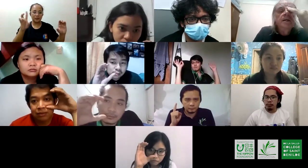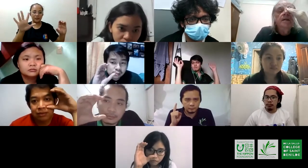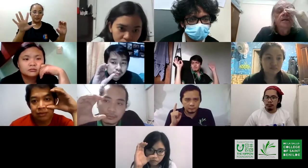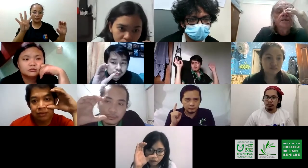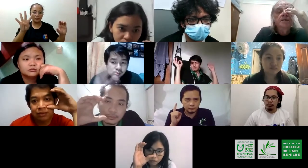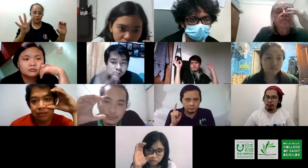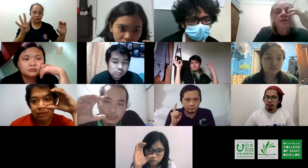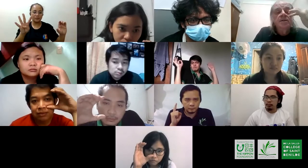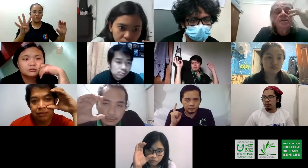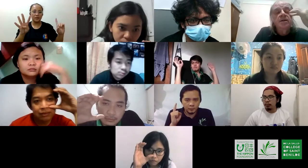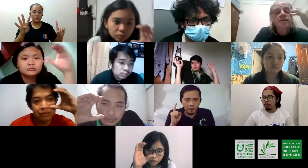D, 1760.